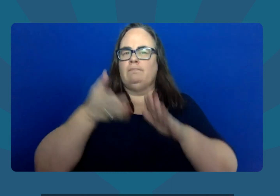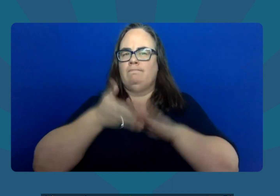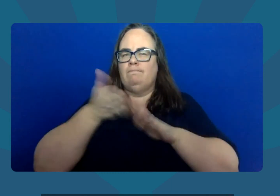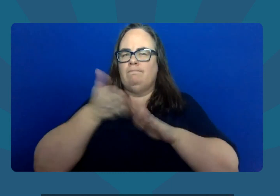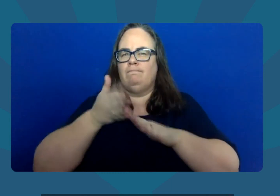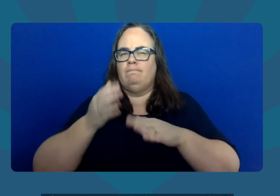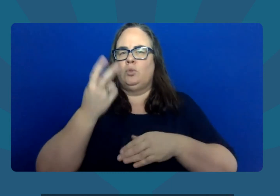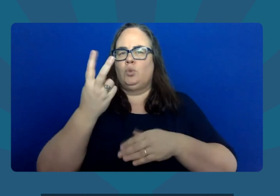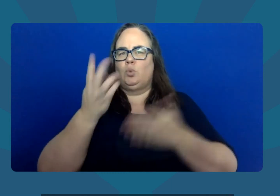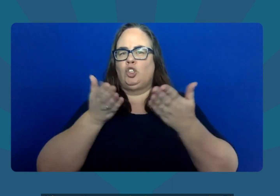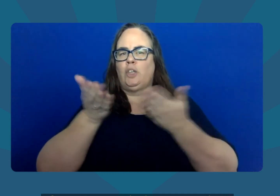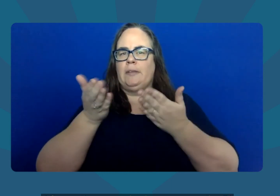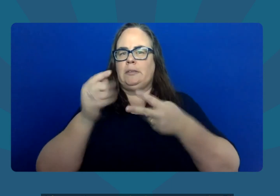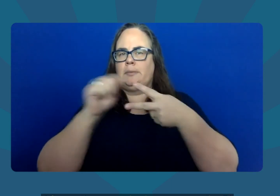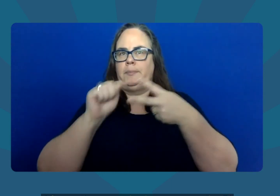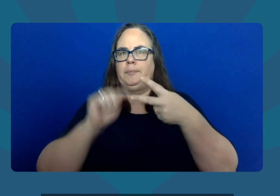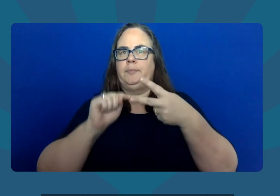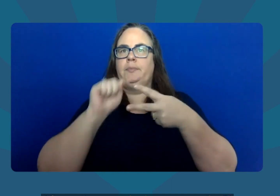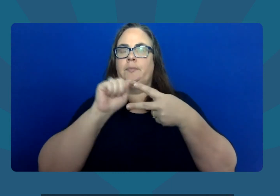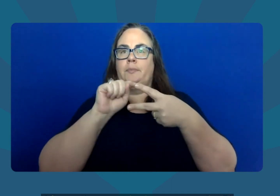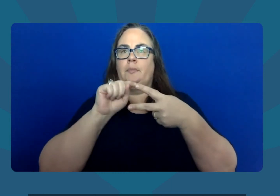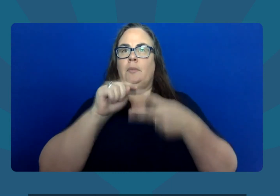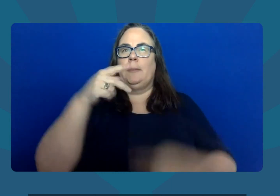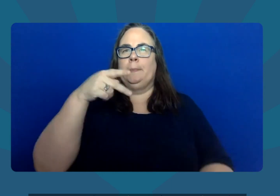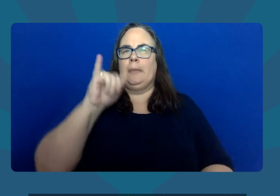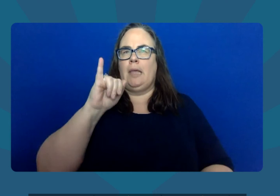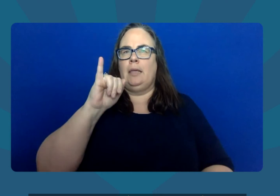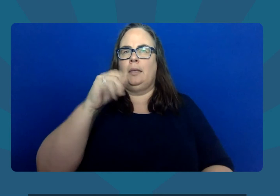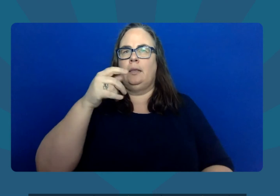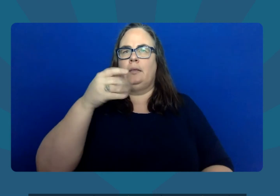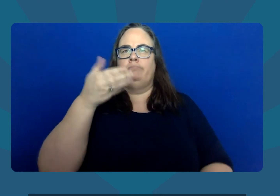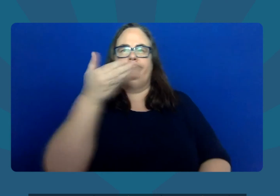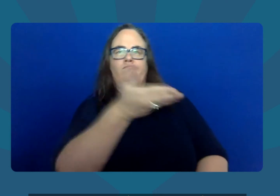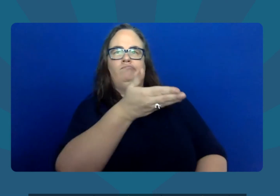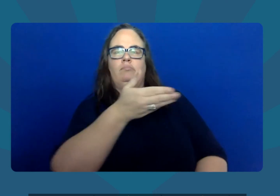After retirement, he has operated a PI process